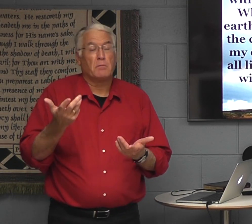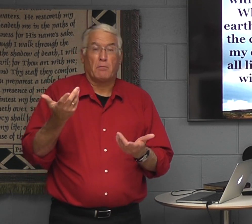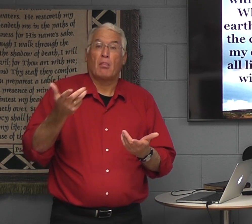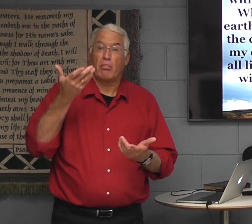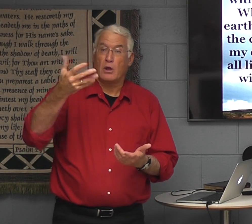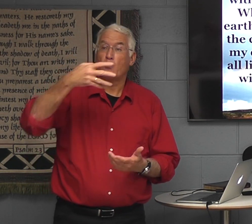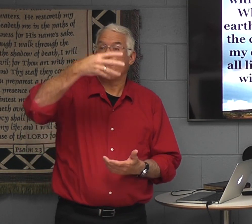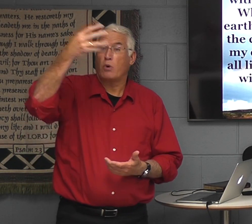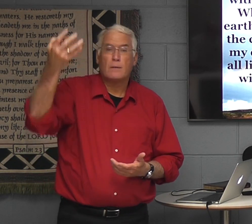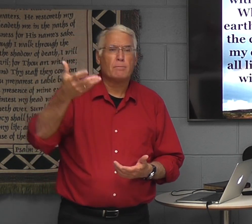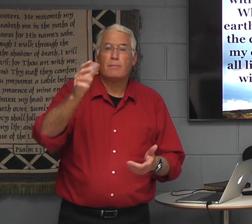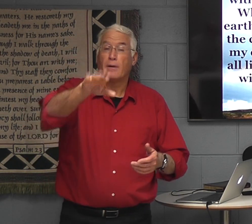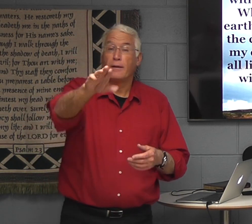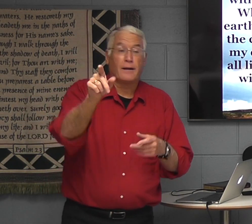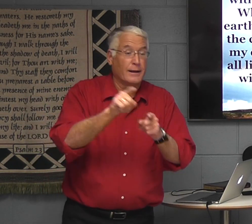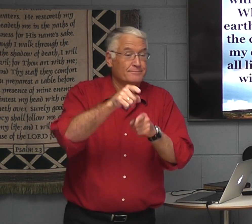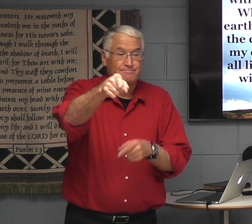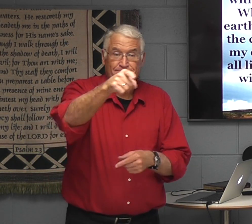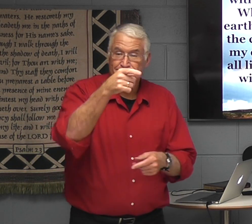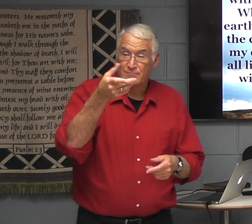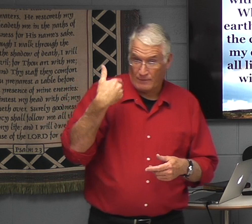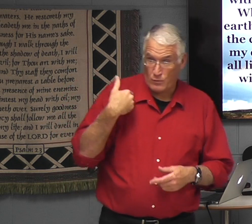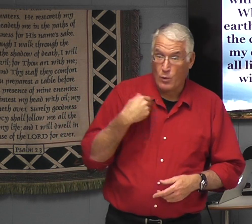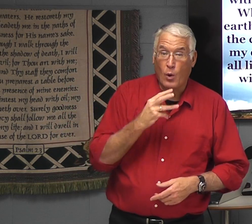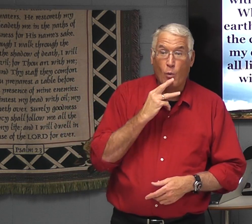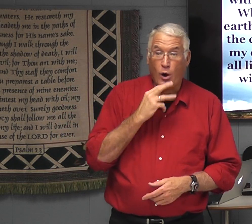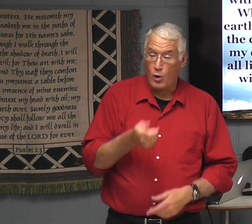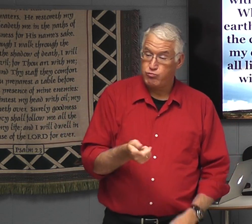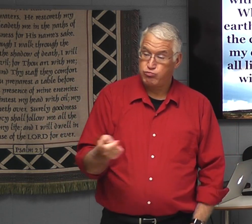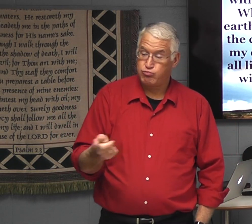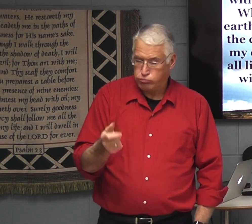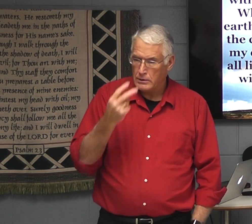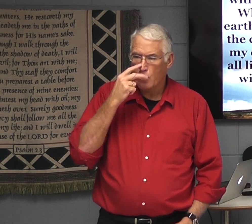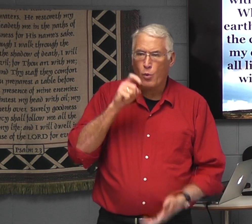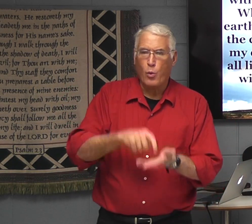people say maybe there was a rainbow. Same as before.